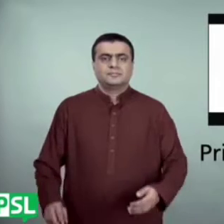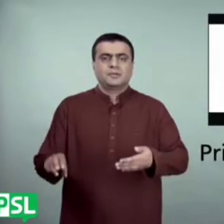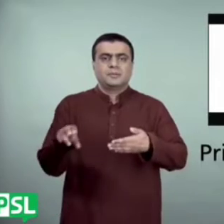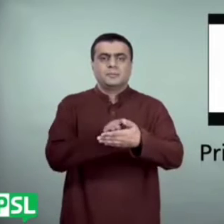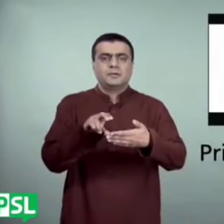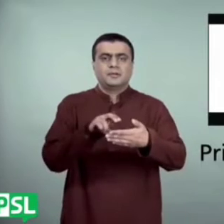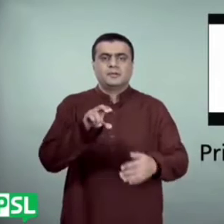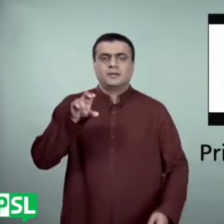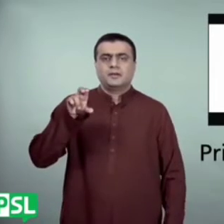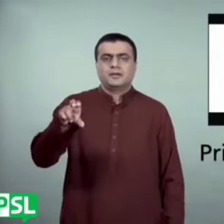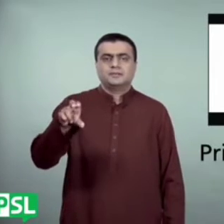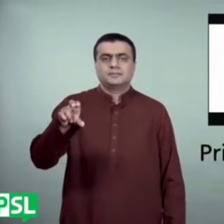printer cartridge,